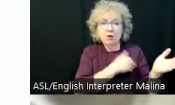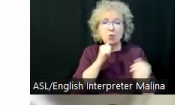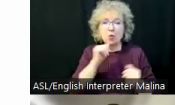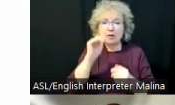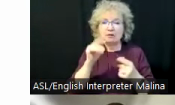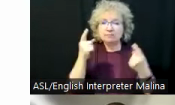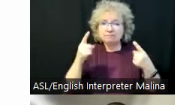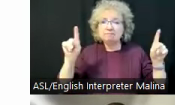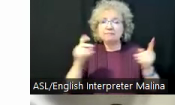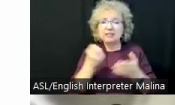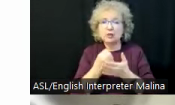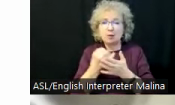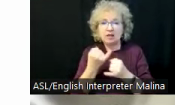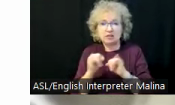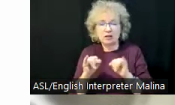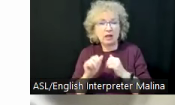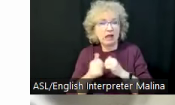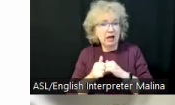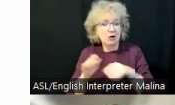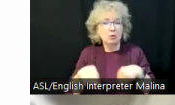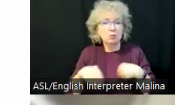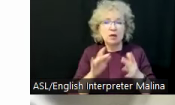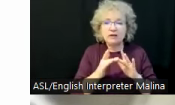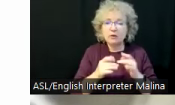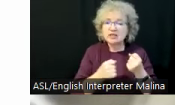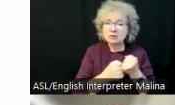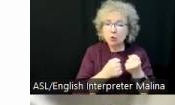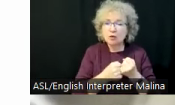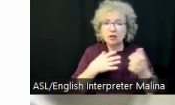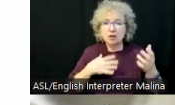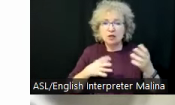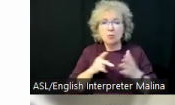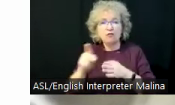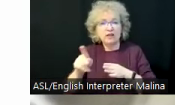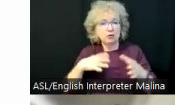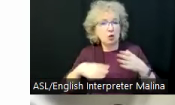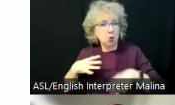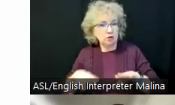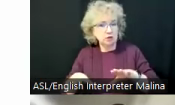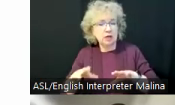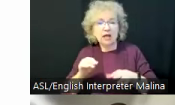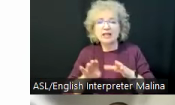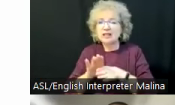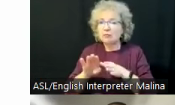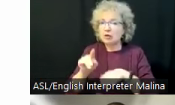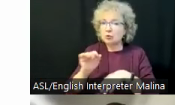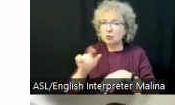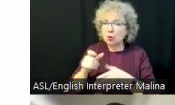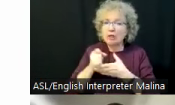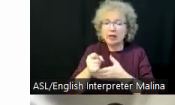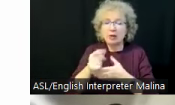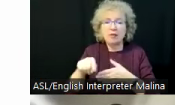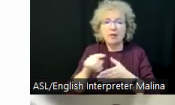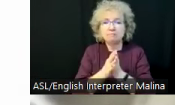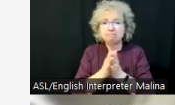economic independence by providing a network of support professional attire and development tools to help them thrive in the work and in life.